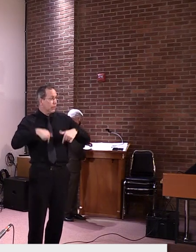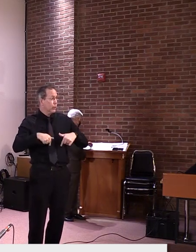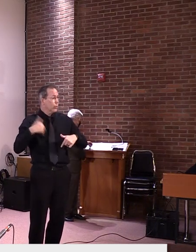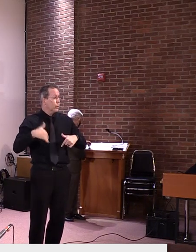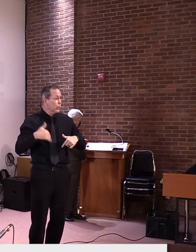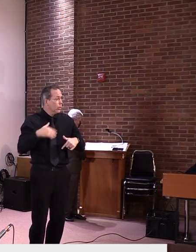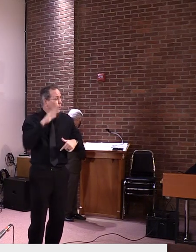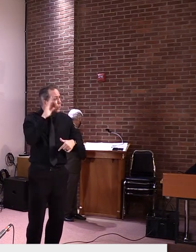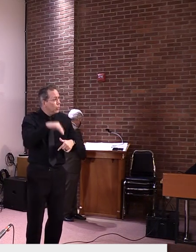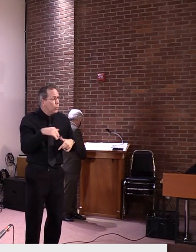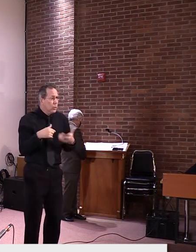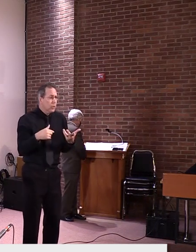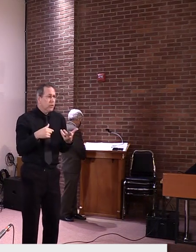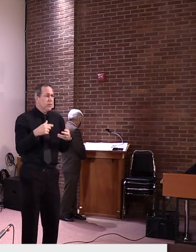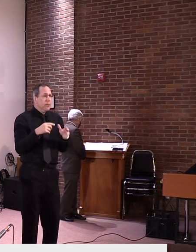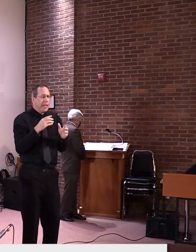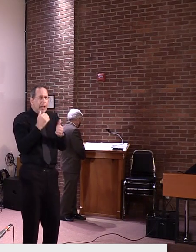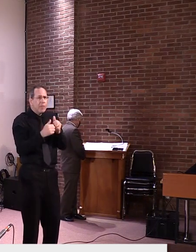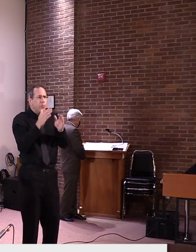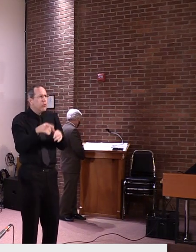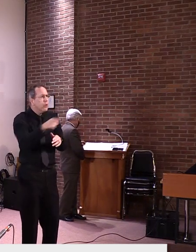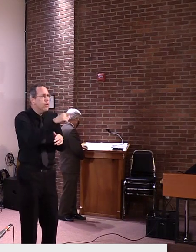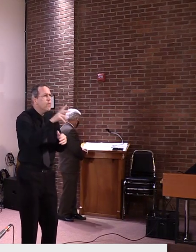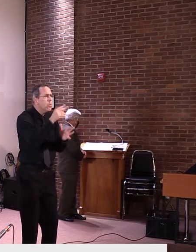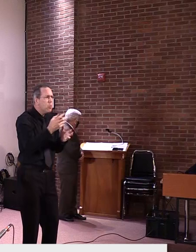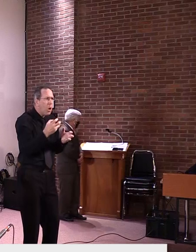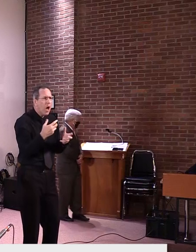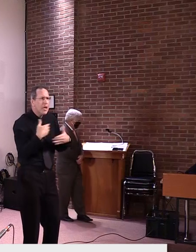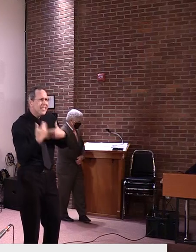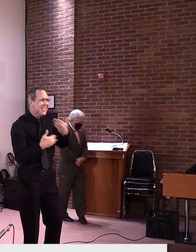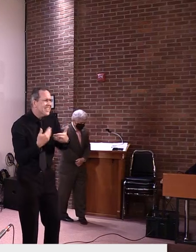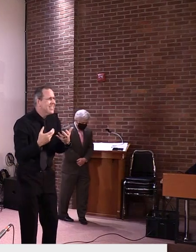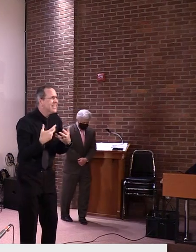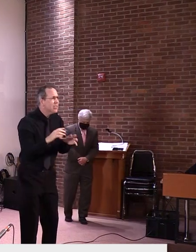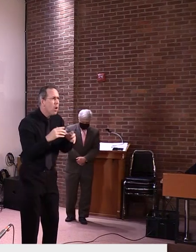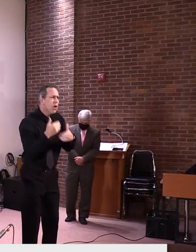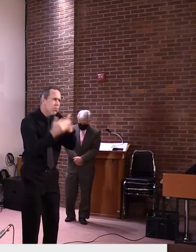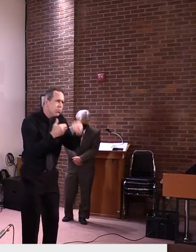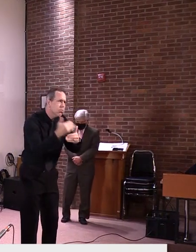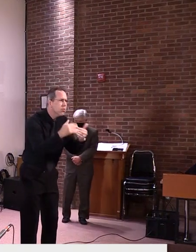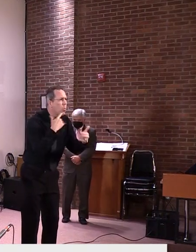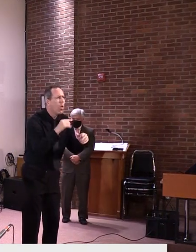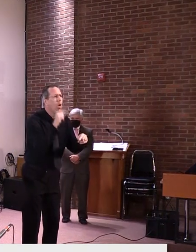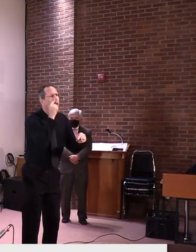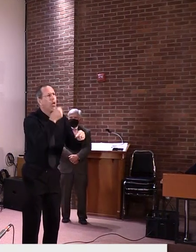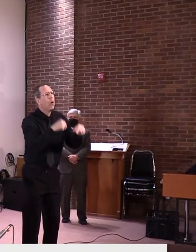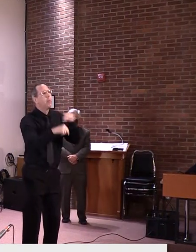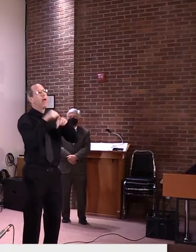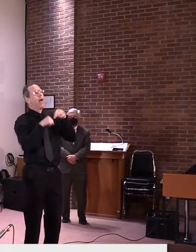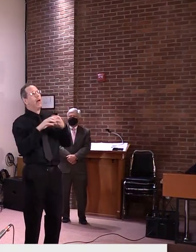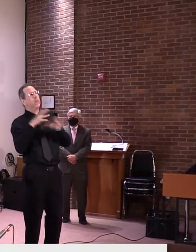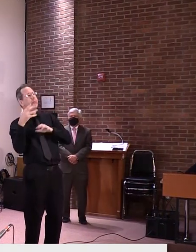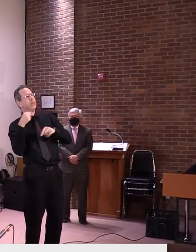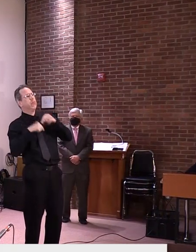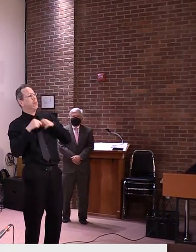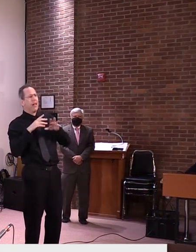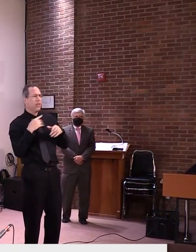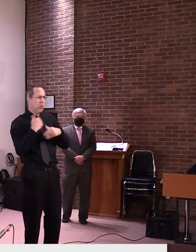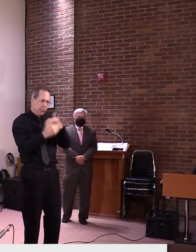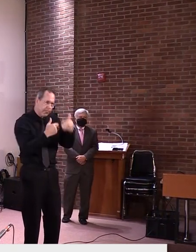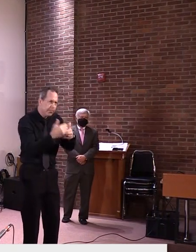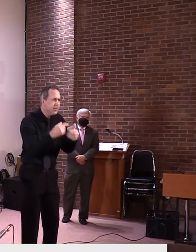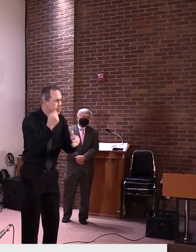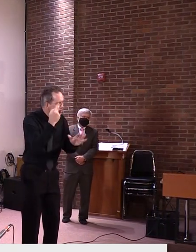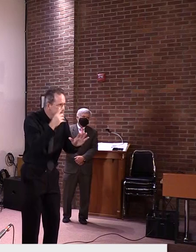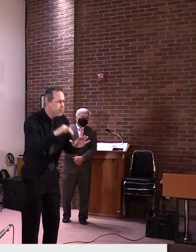wants to move forward, not backward. As I said, that's why we're closely watching these trends and